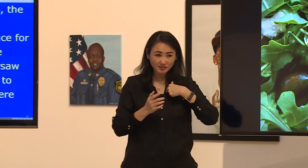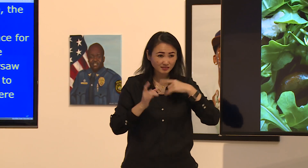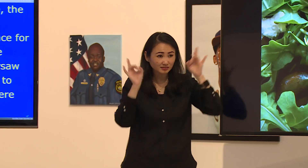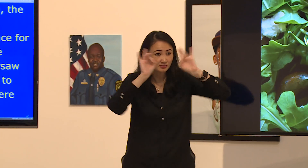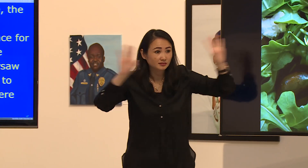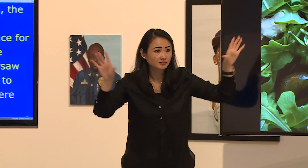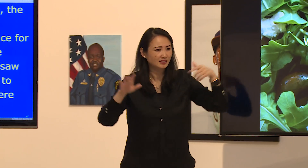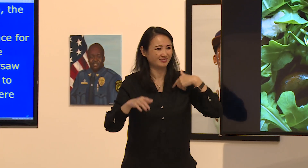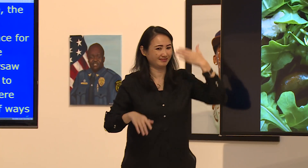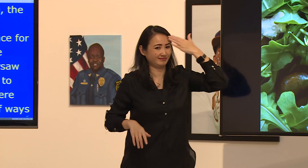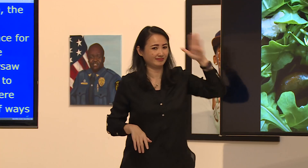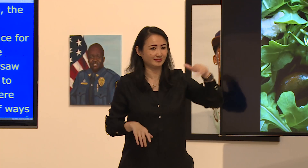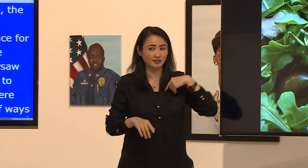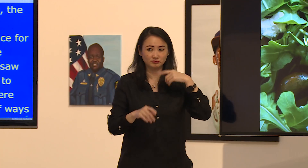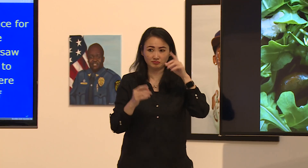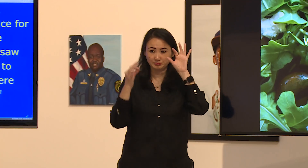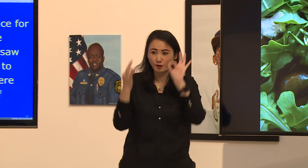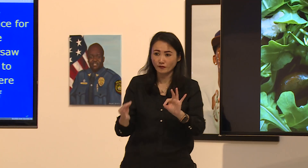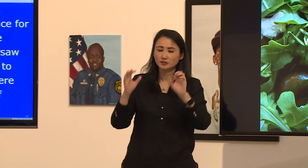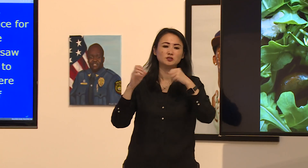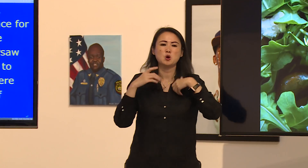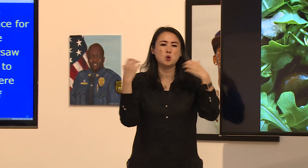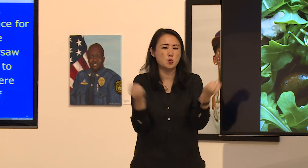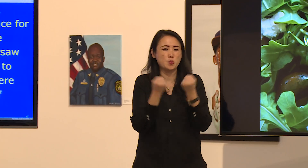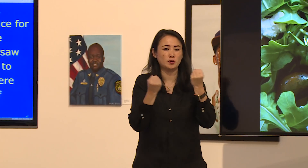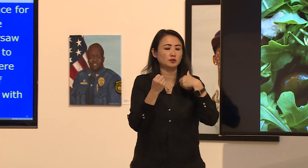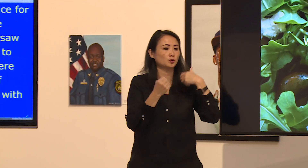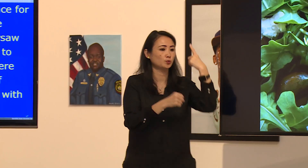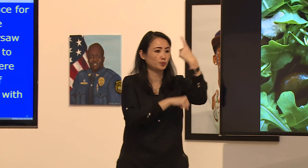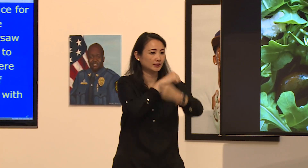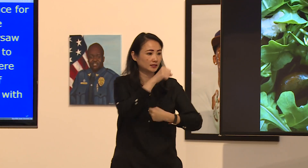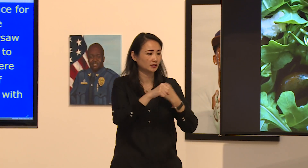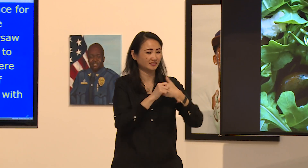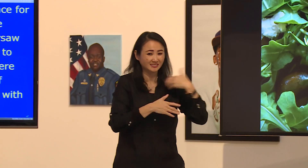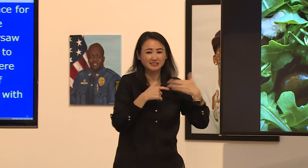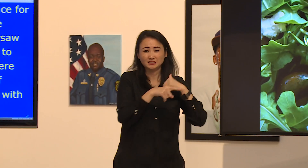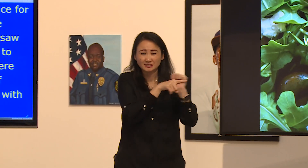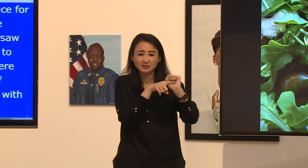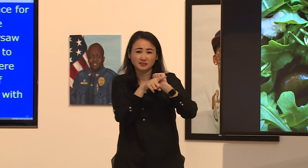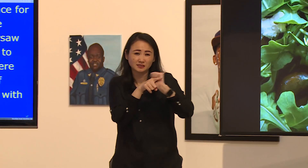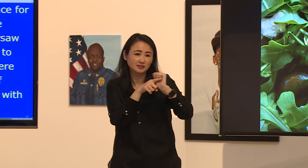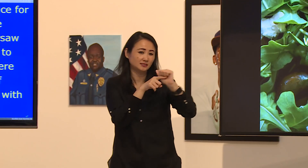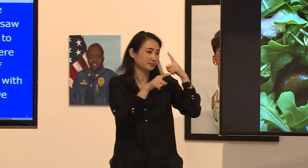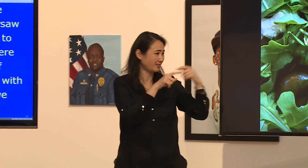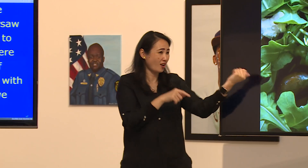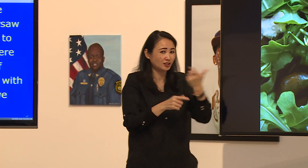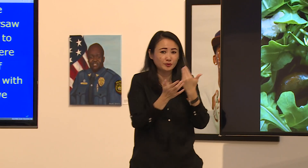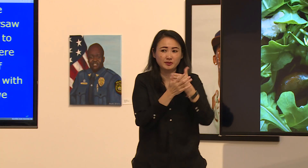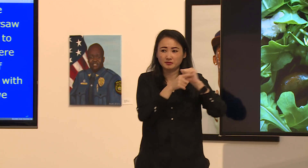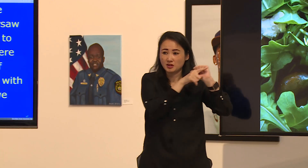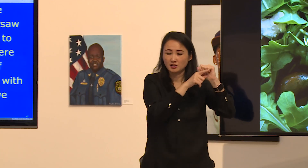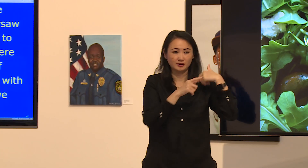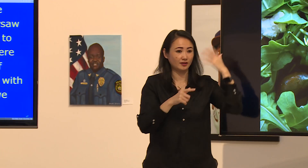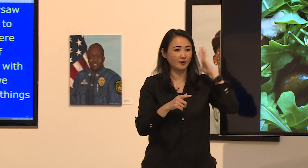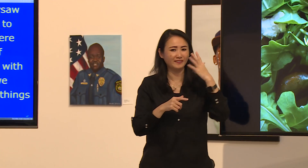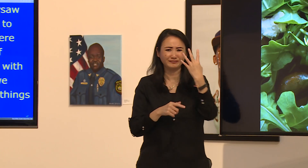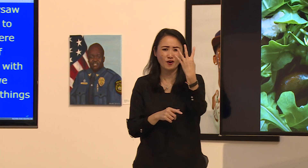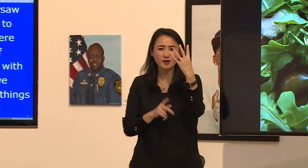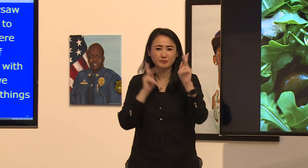required to follow. And we knew things weren't going to be completely perfect, but it required a lot of time and training. And with that, we had 4